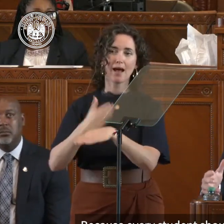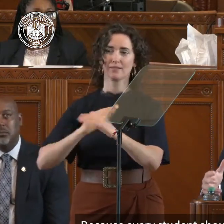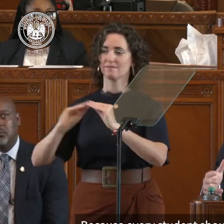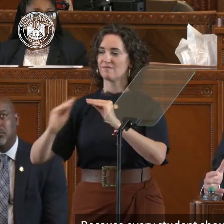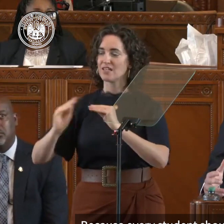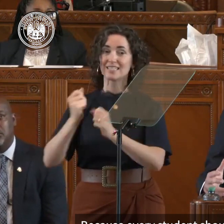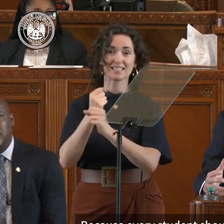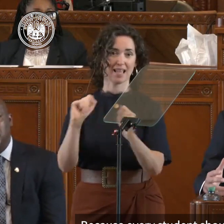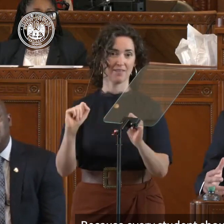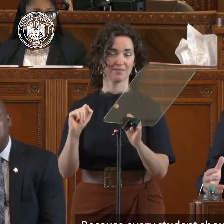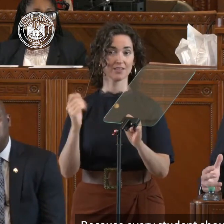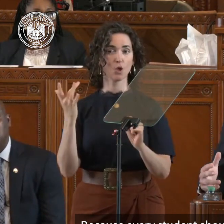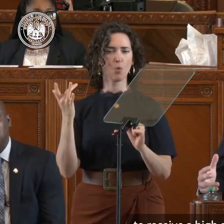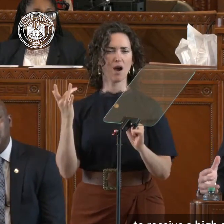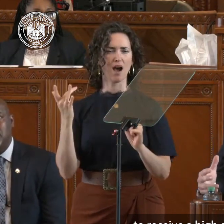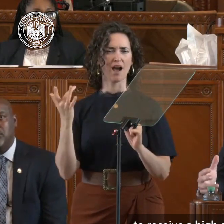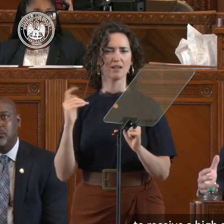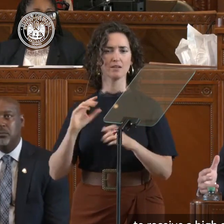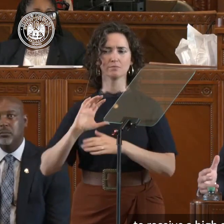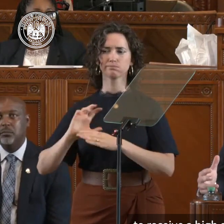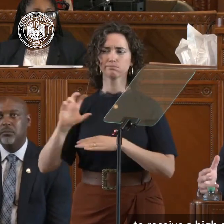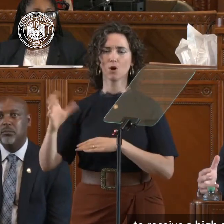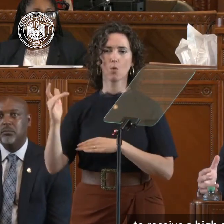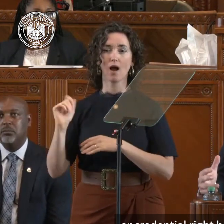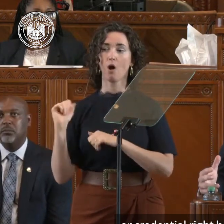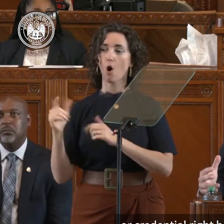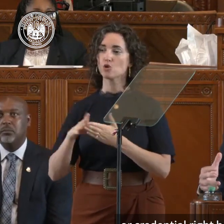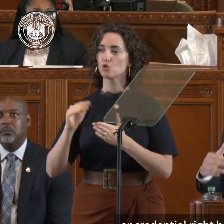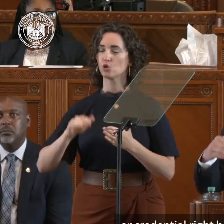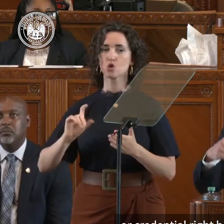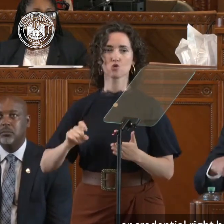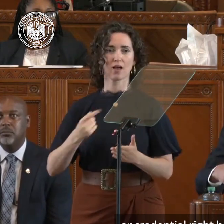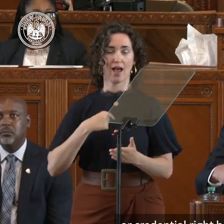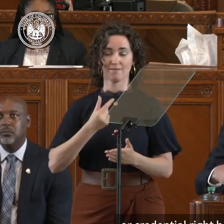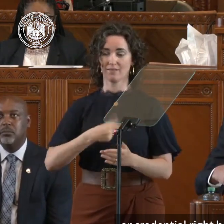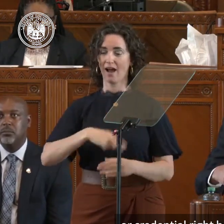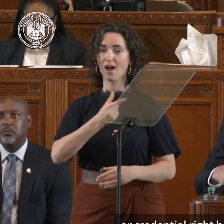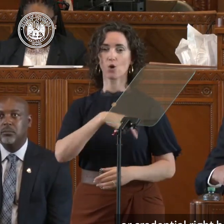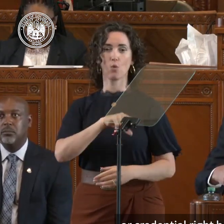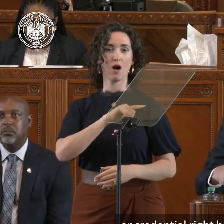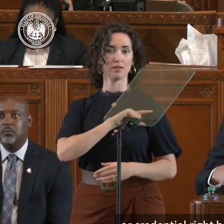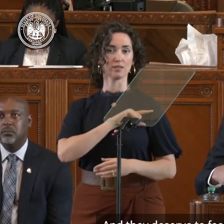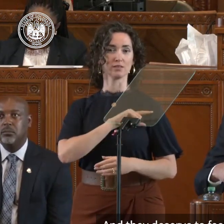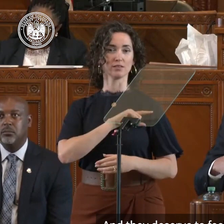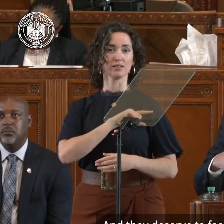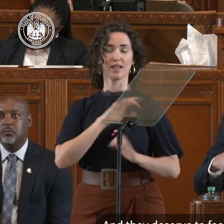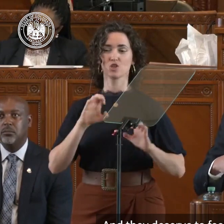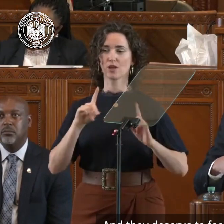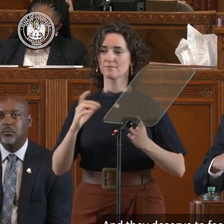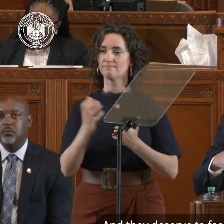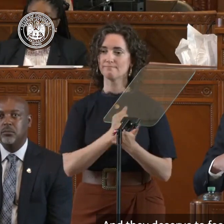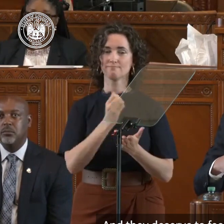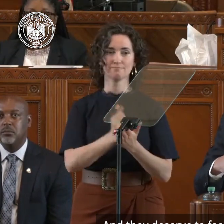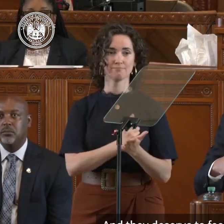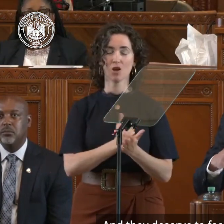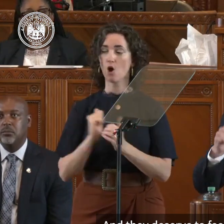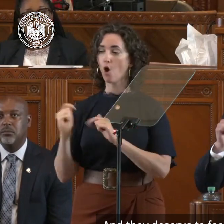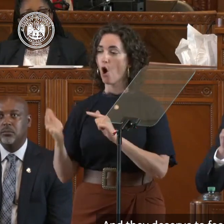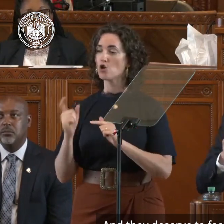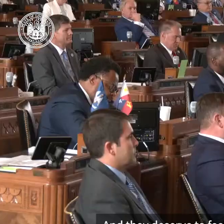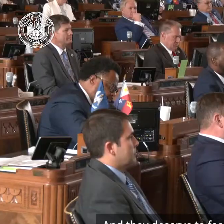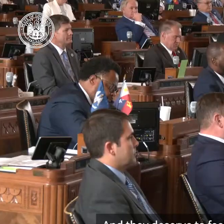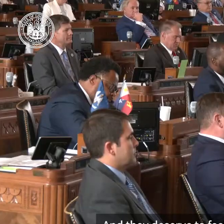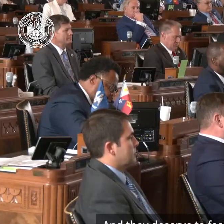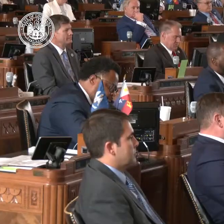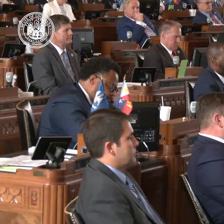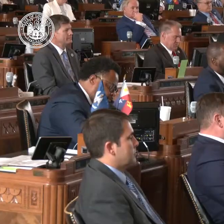student should have the opportunity to receive a high-quality degree or credential right here in Louisiana, and they deserve to feel safe and